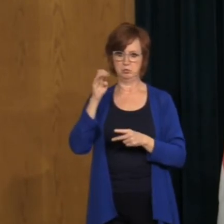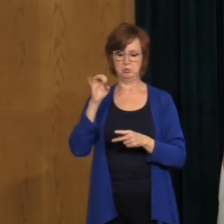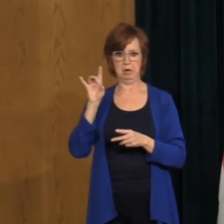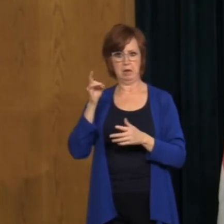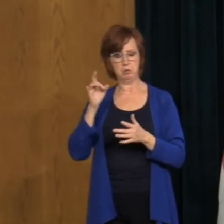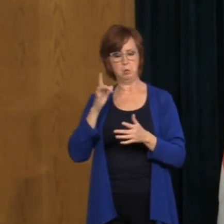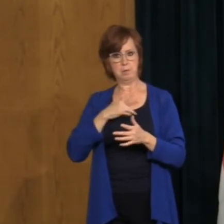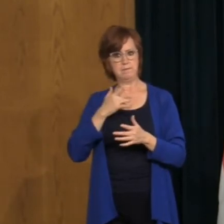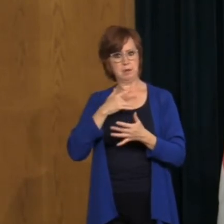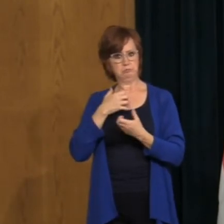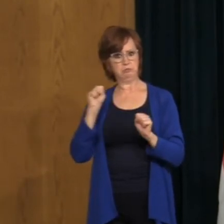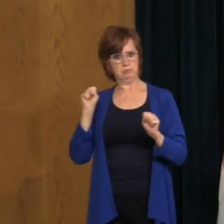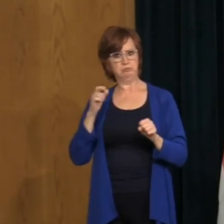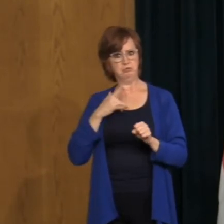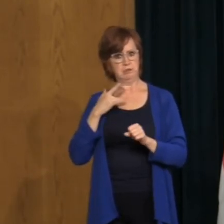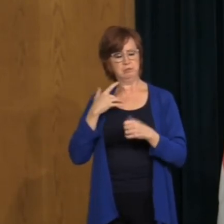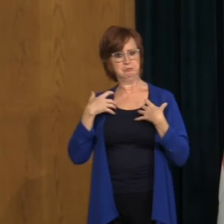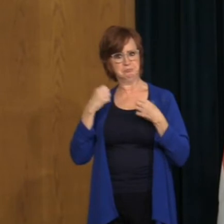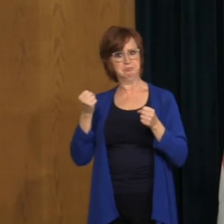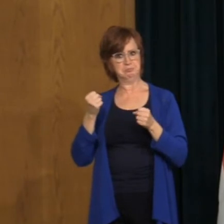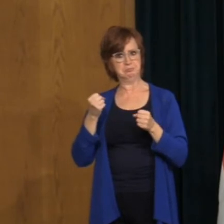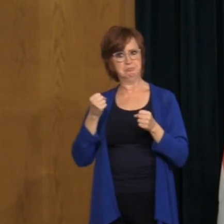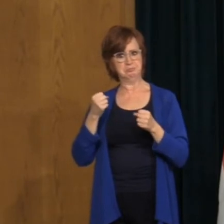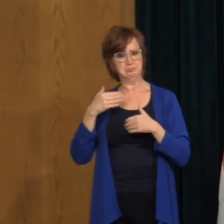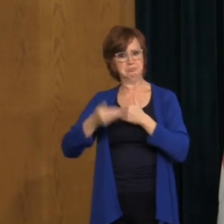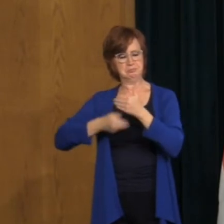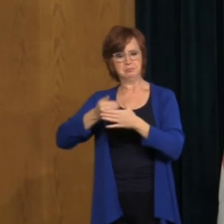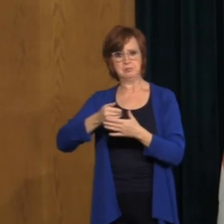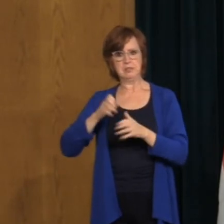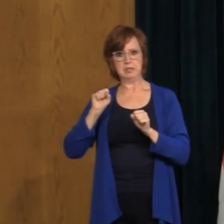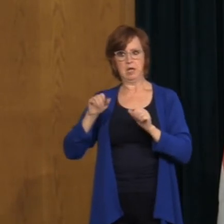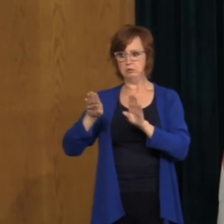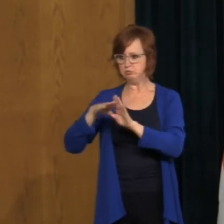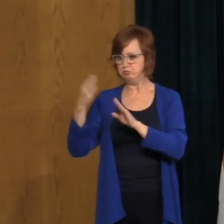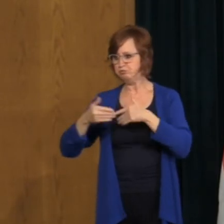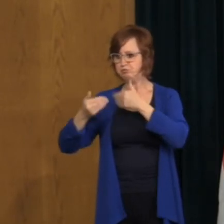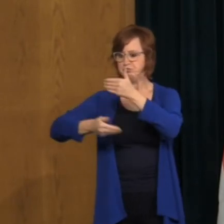achieve not only an opening on June 8th, but a sustained